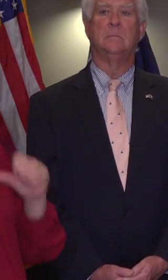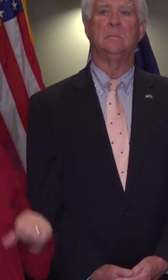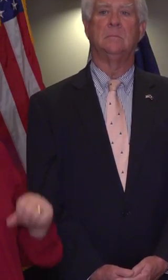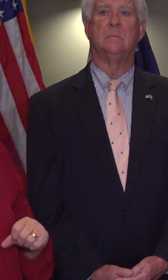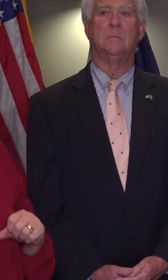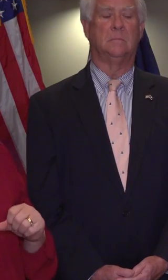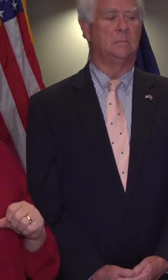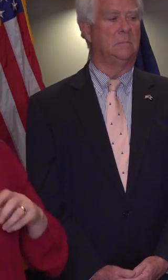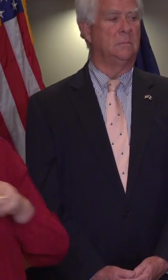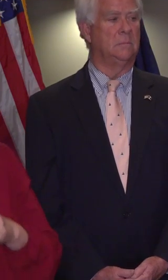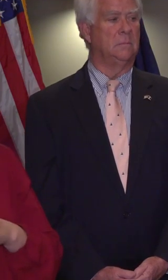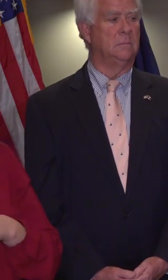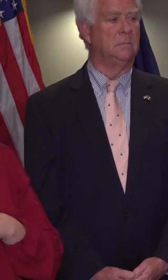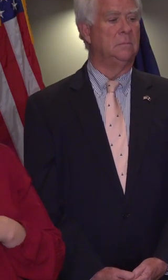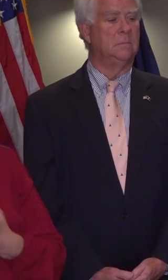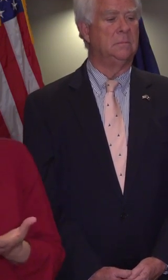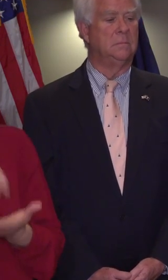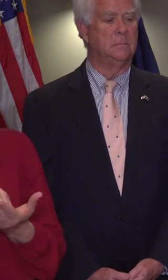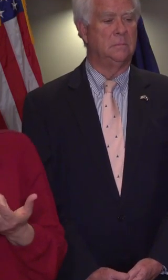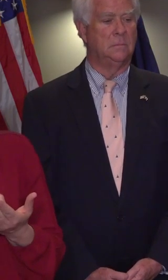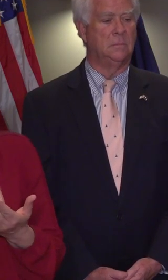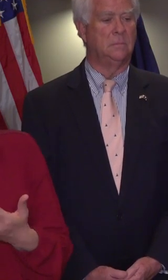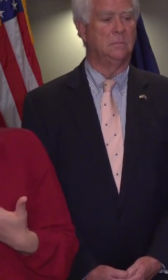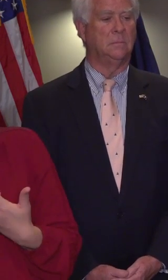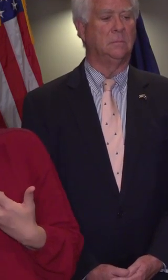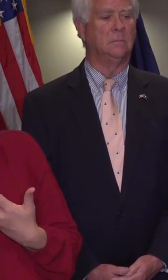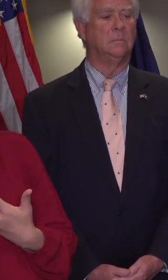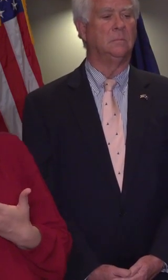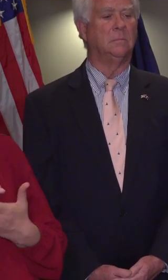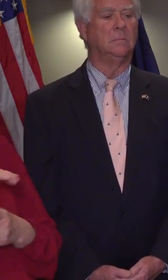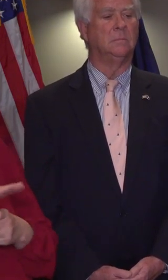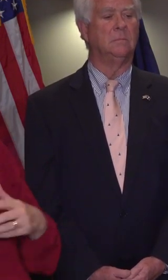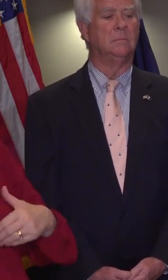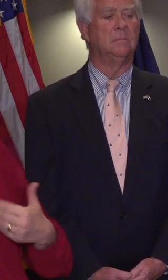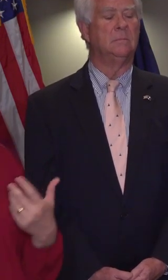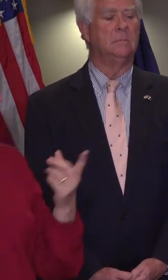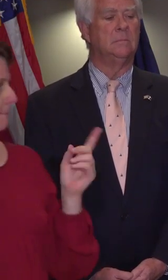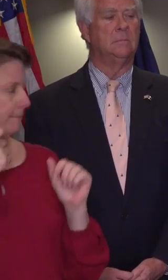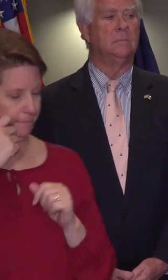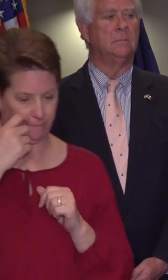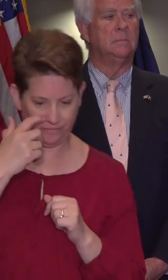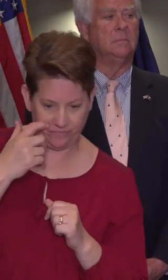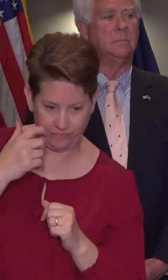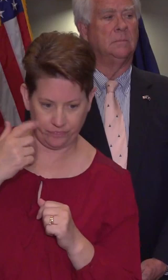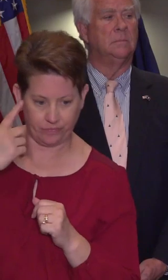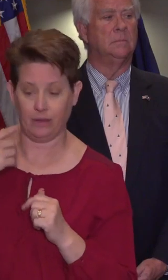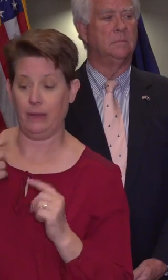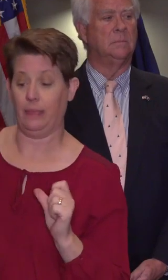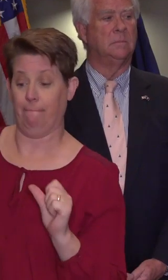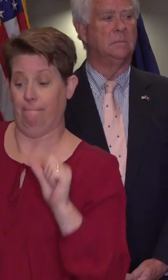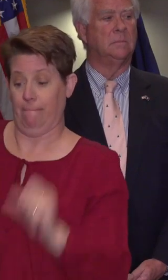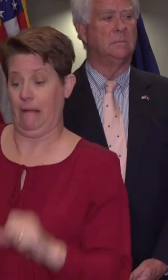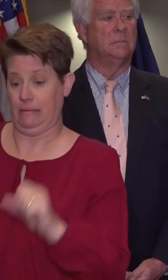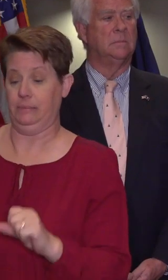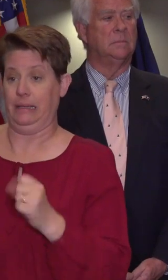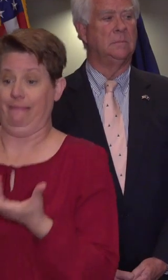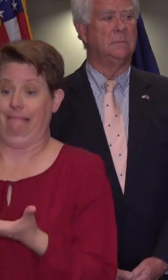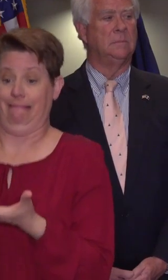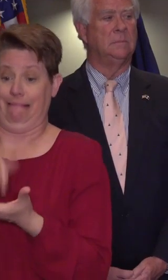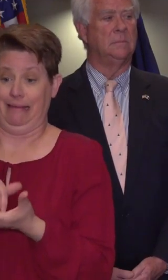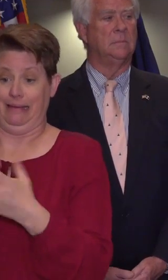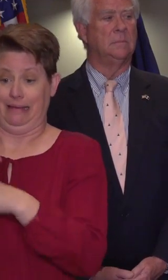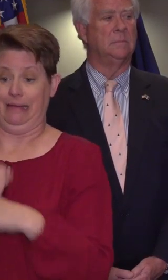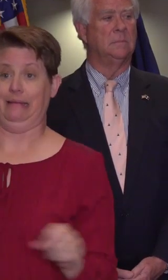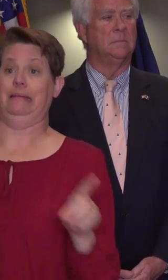virus again, or do we know enough information about that yet? The possibility of reinfection with the